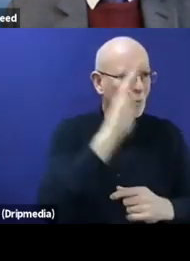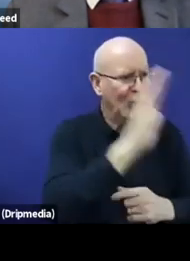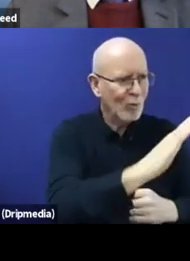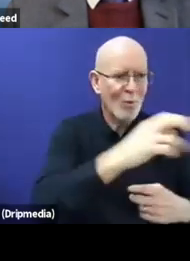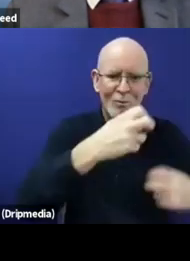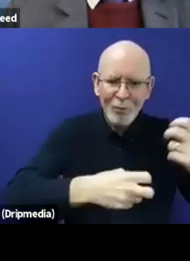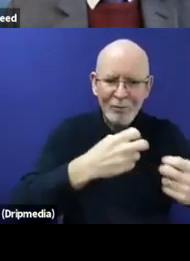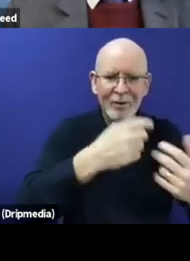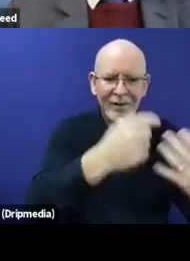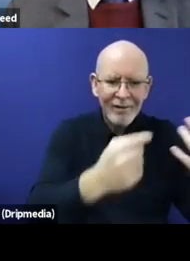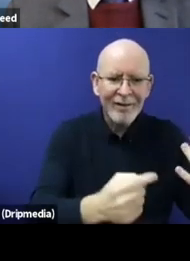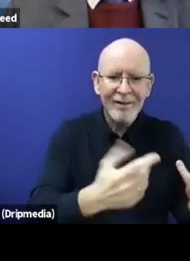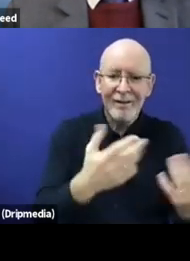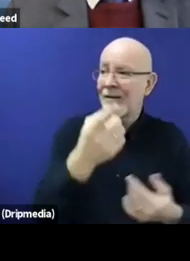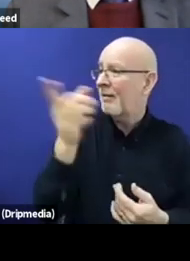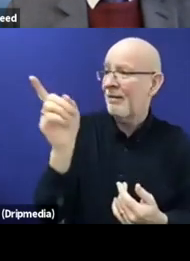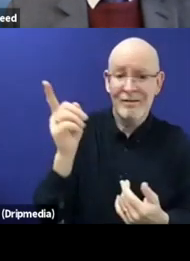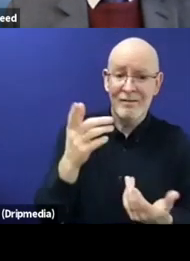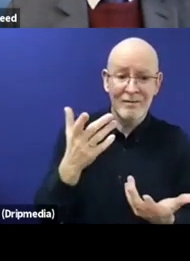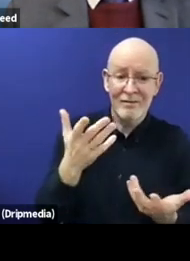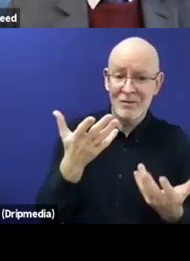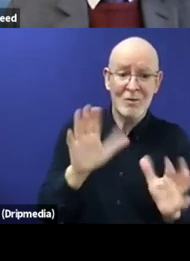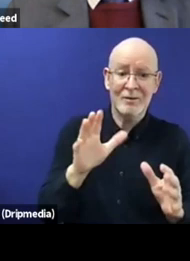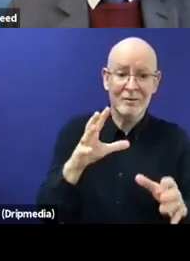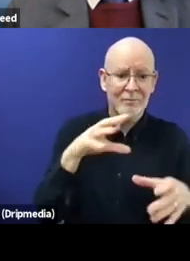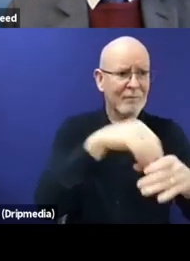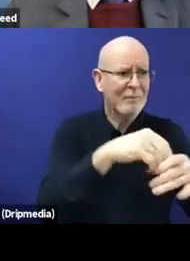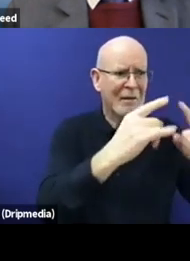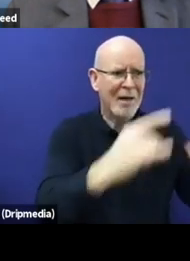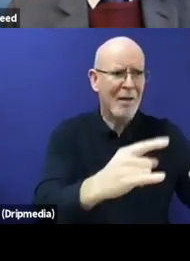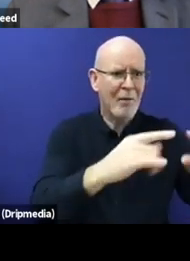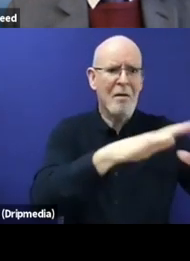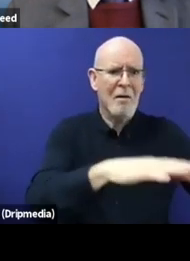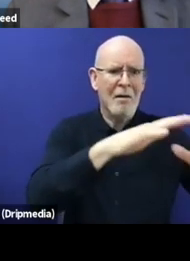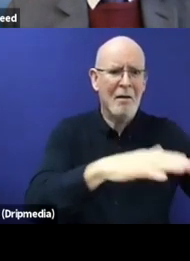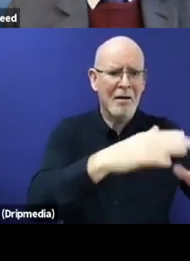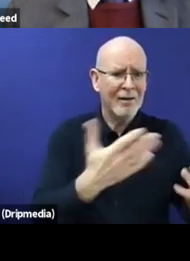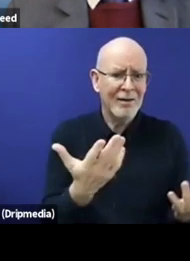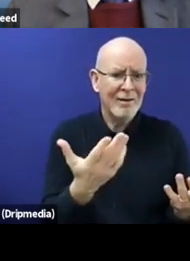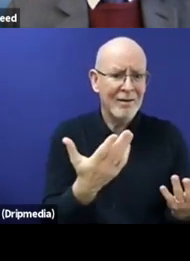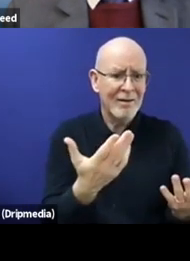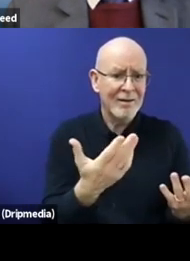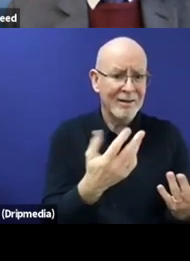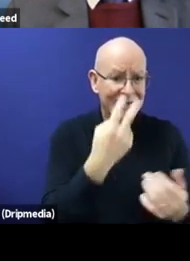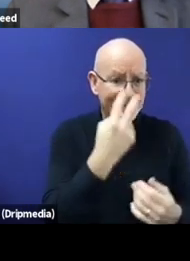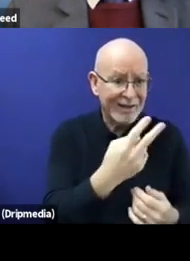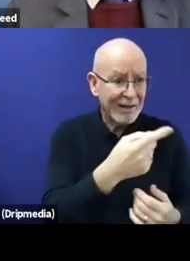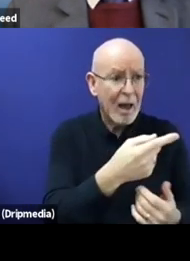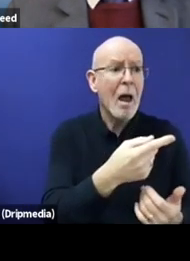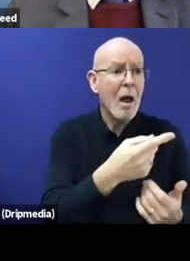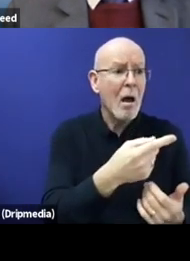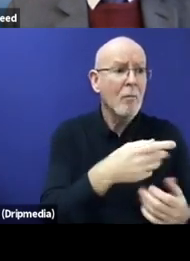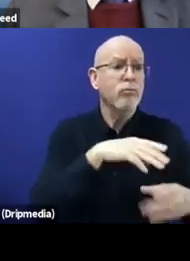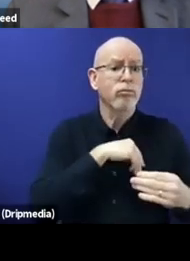other, obligation or some other difficulties people are facing. So working with the refugees, especially the learned